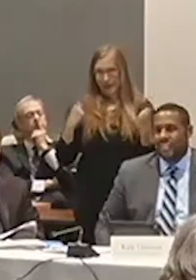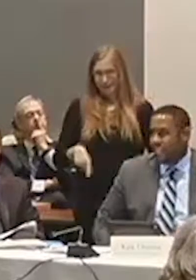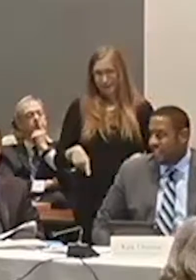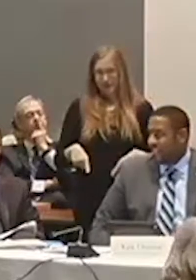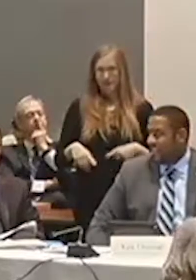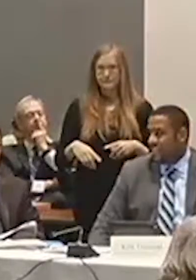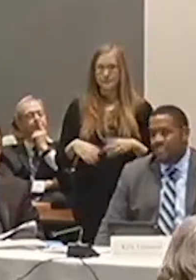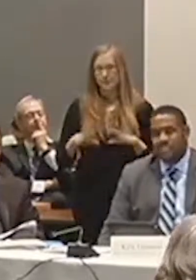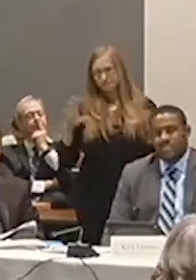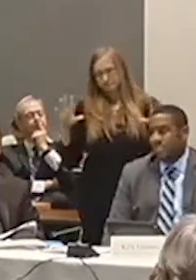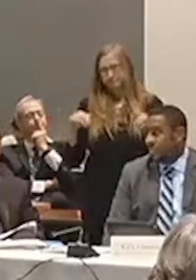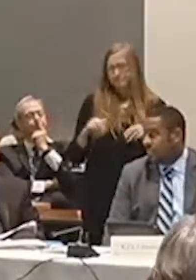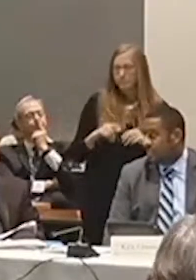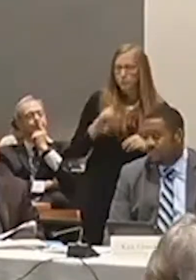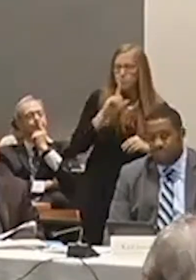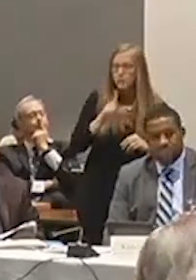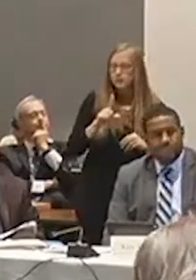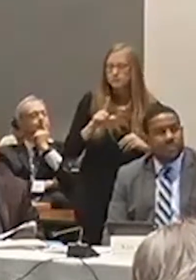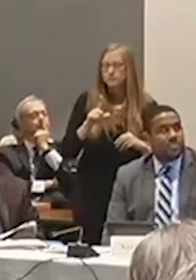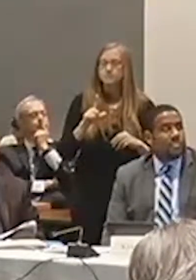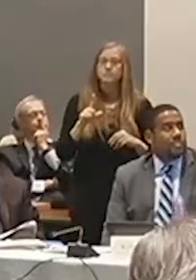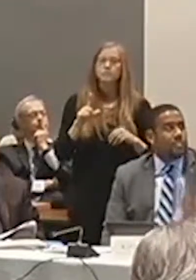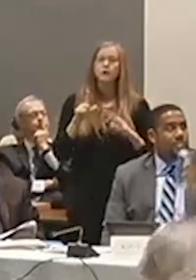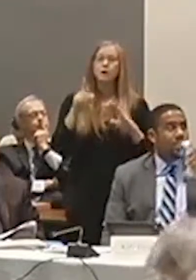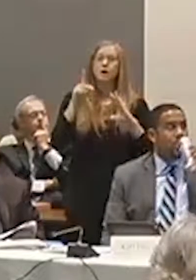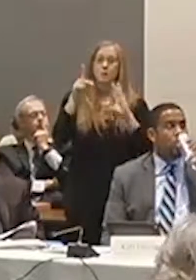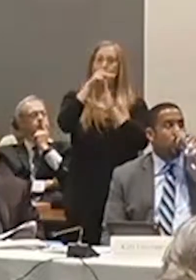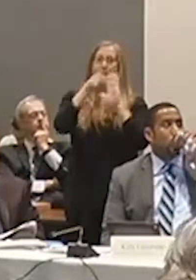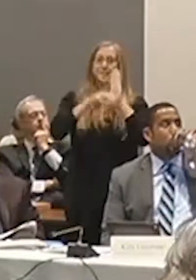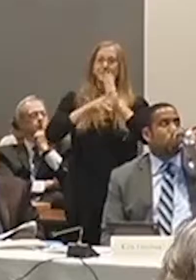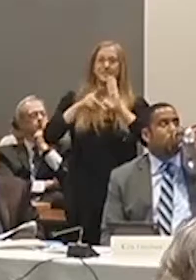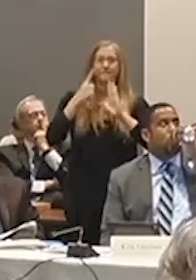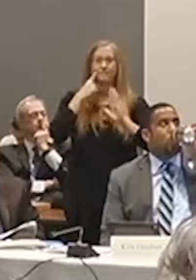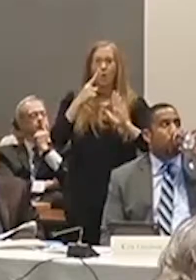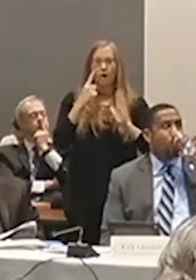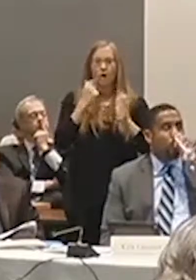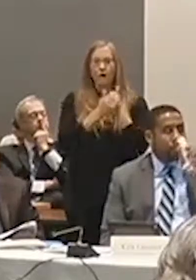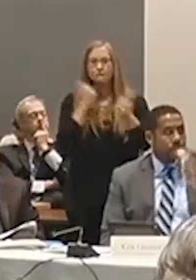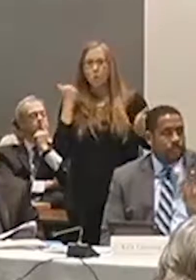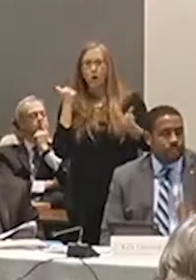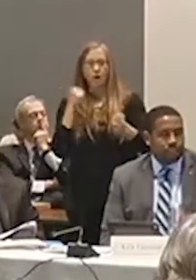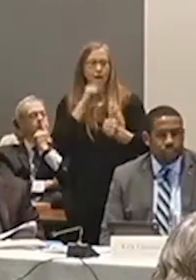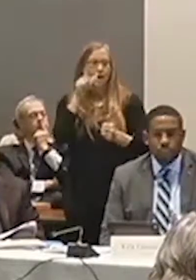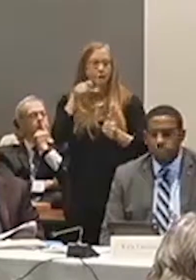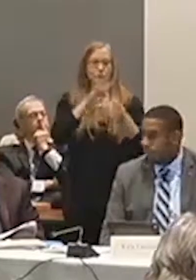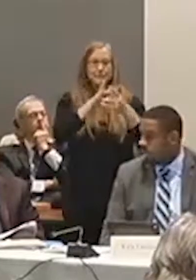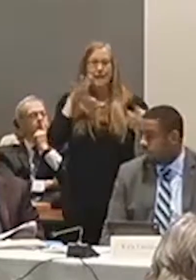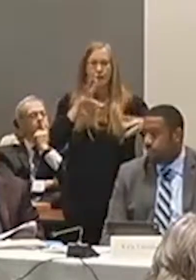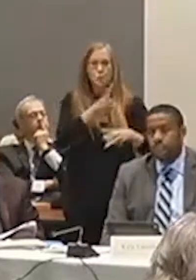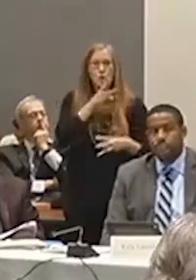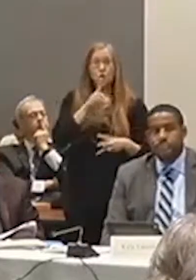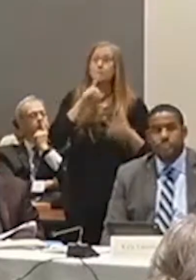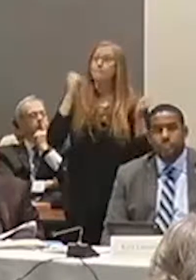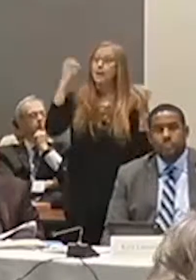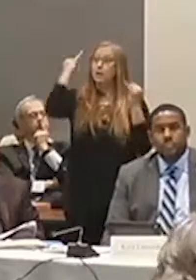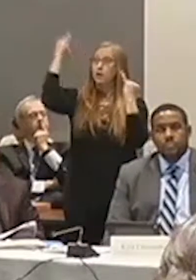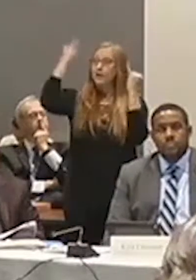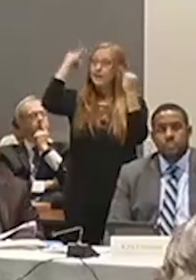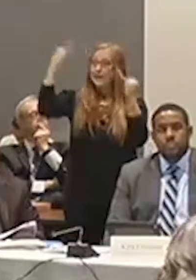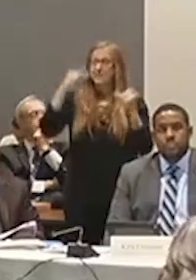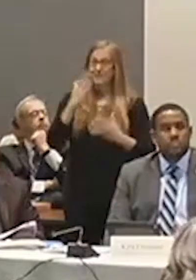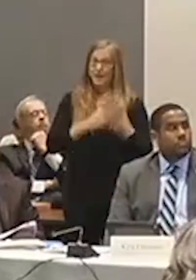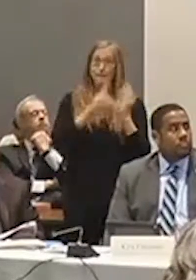but on this issue of policies to avoid disconnection, there's lots and lots of good ideas out there. Some of this comes down to, again, you know,